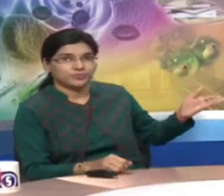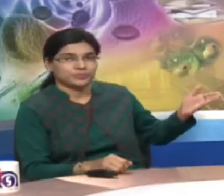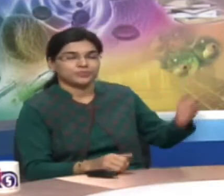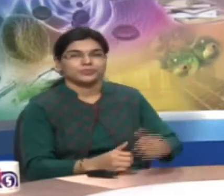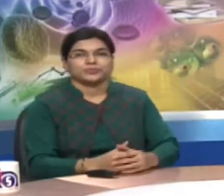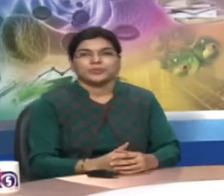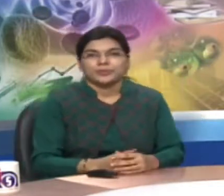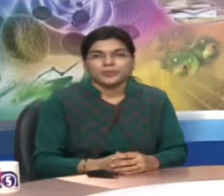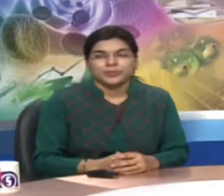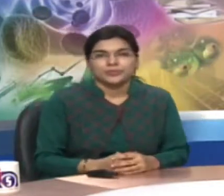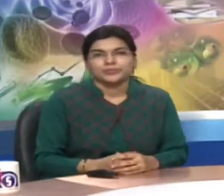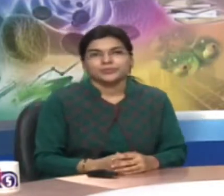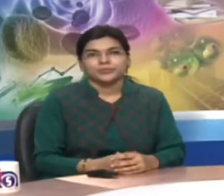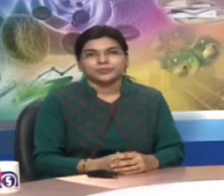So you see do,